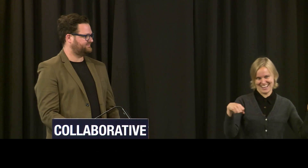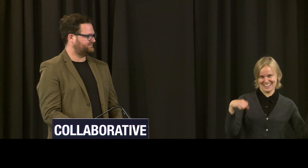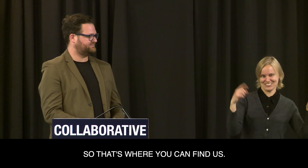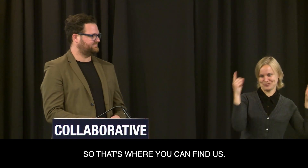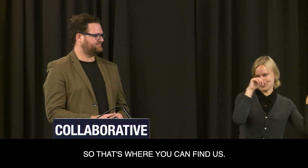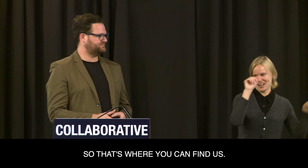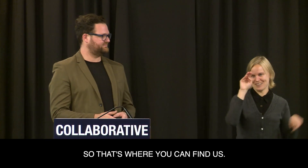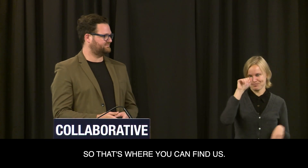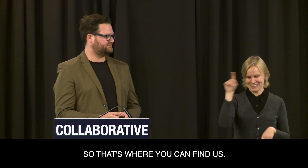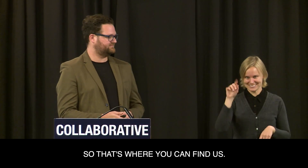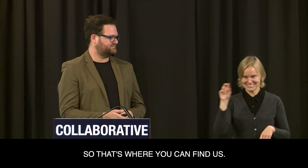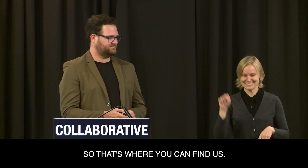So that's where you can find us.